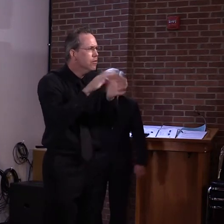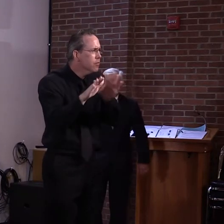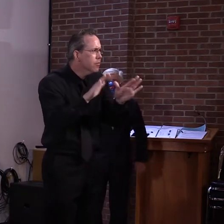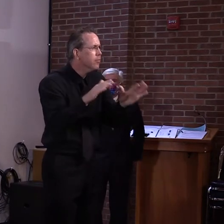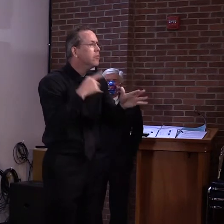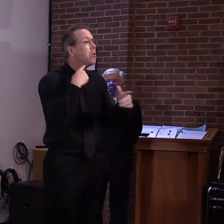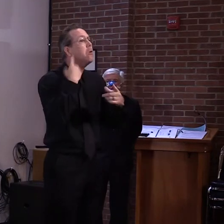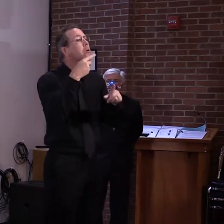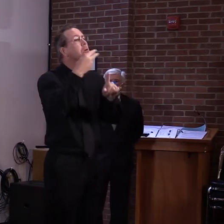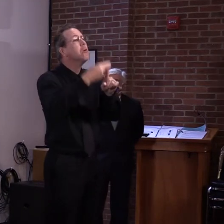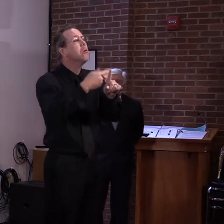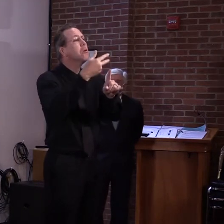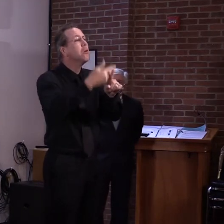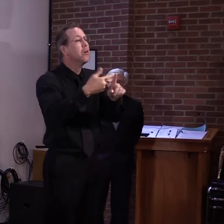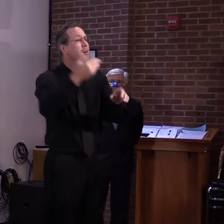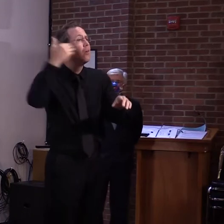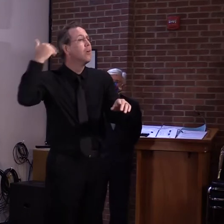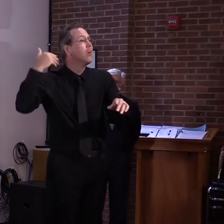for instance.